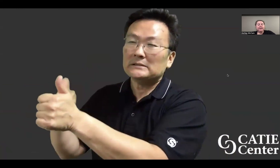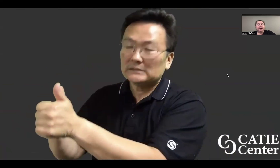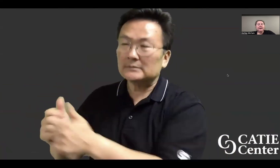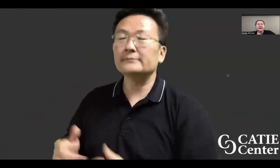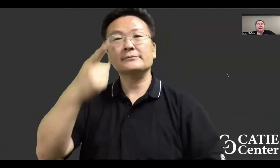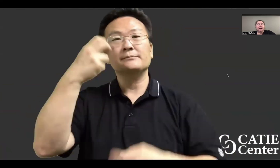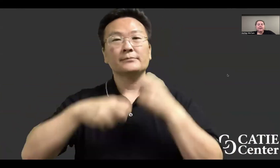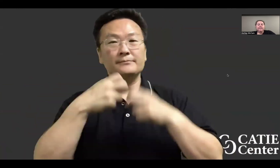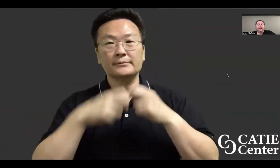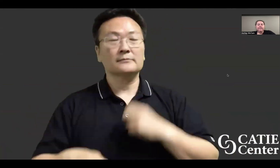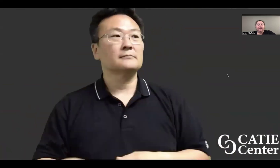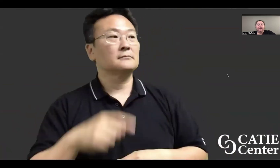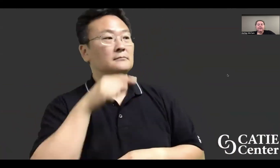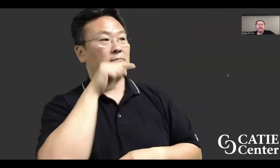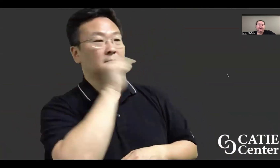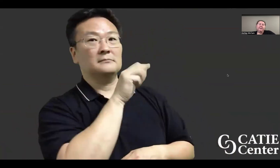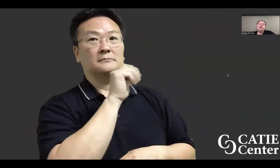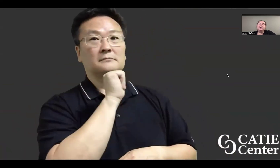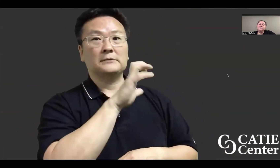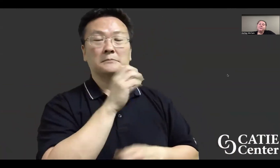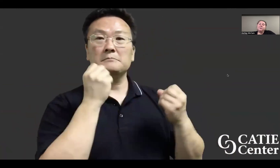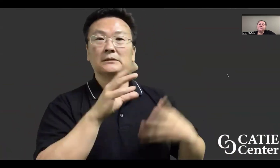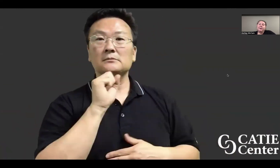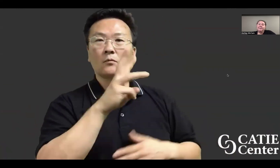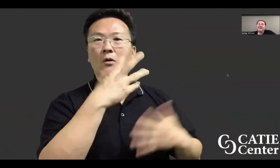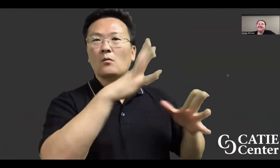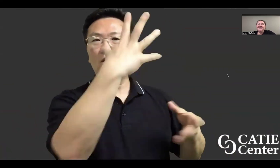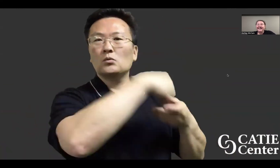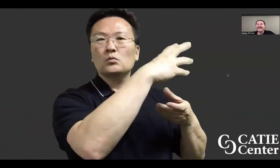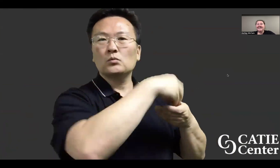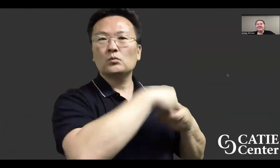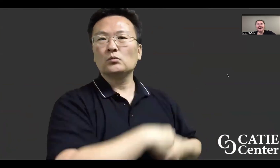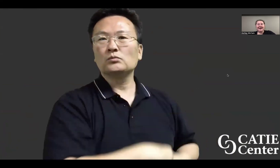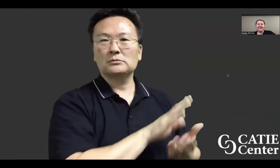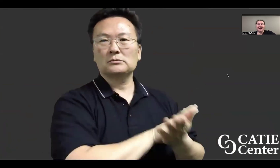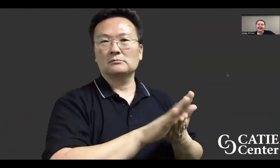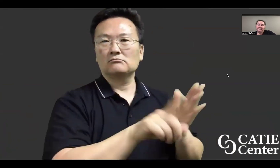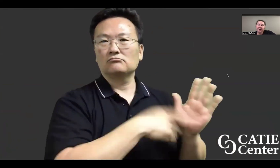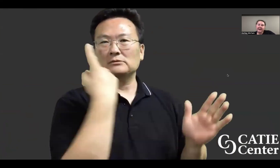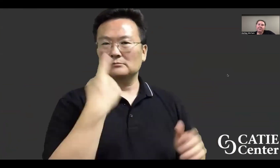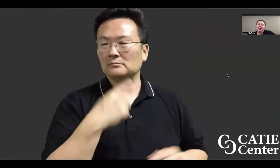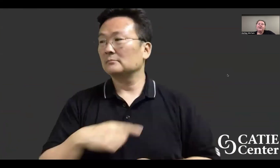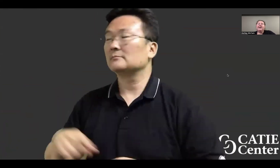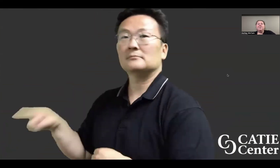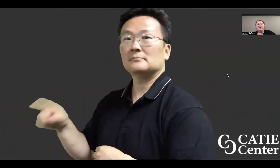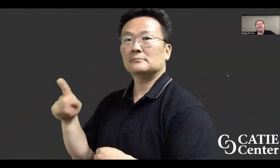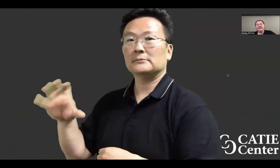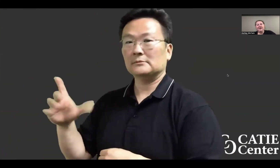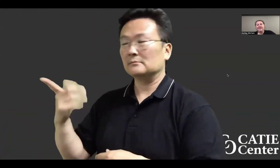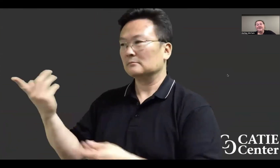However, um, excuse me, if you were to buy a PC, they may not be as reliable and products